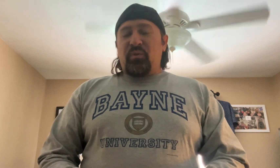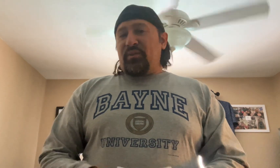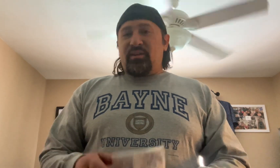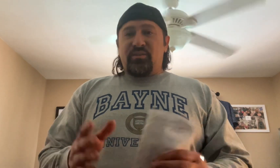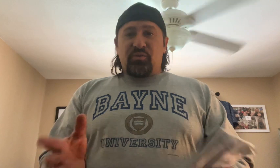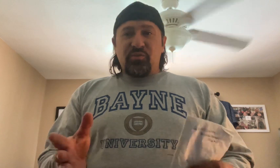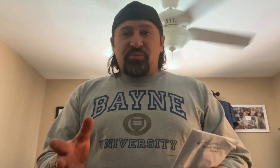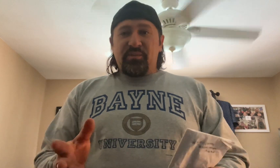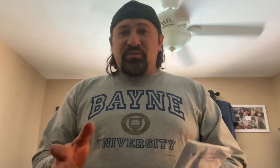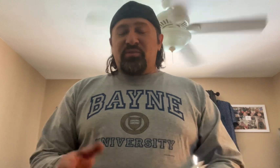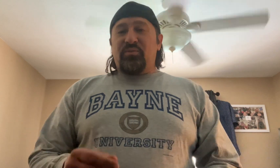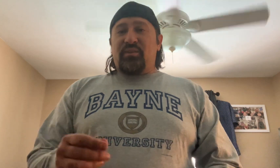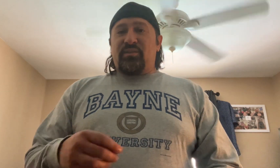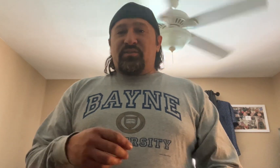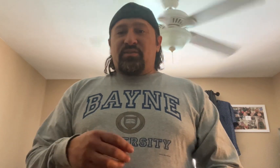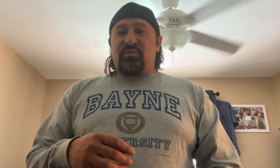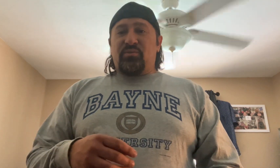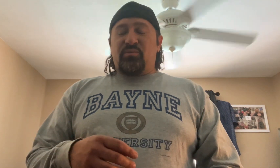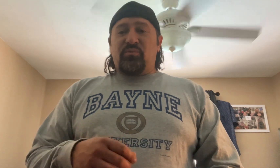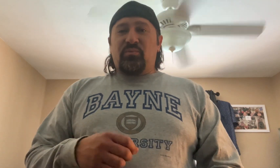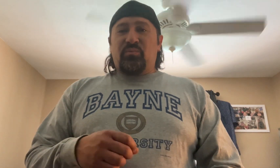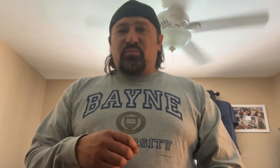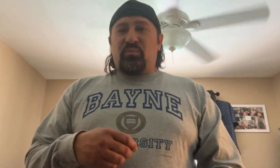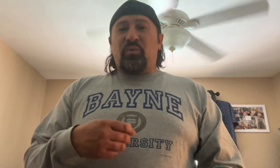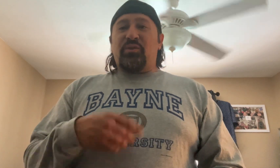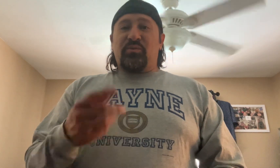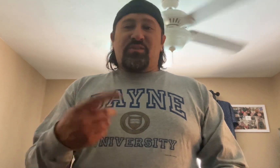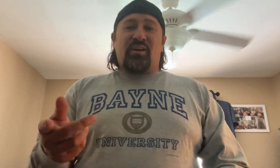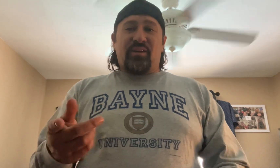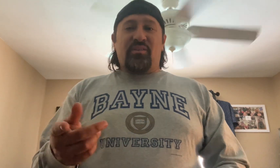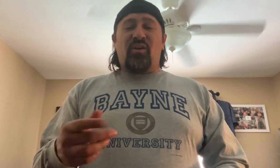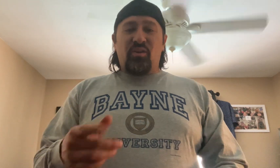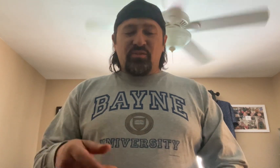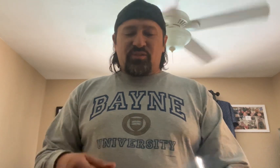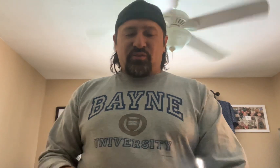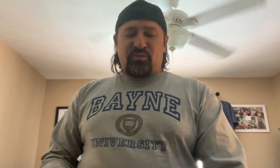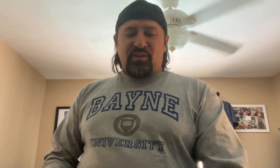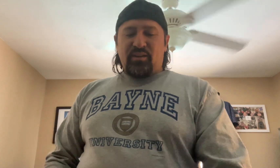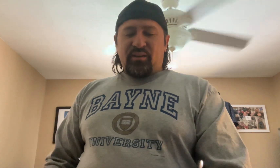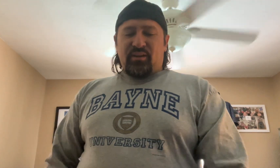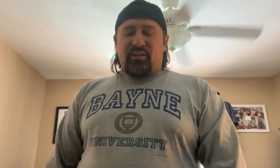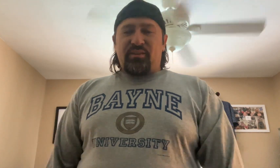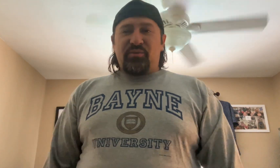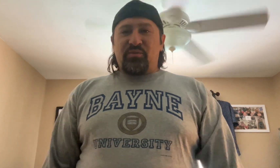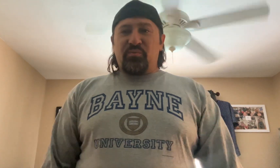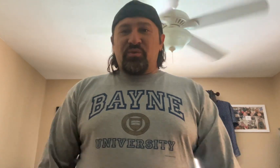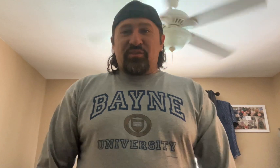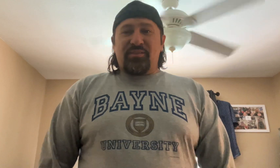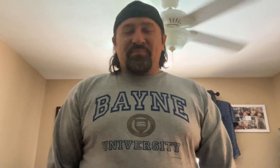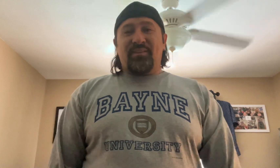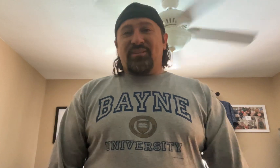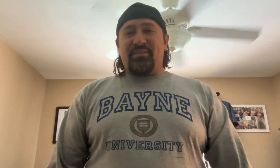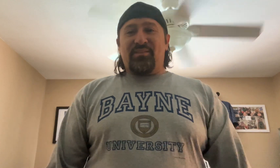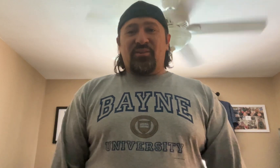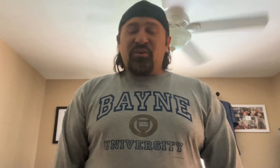they had encouraged me to do is to, when you sign, also use the words. And I said,